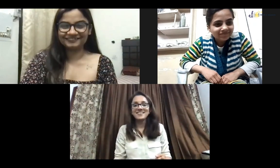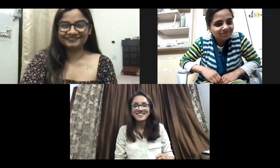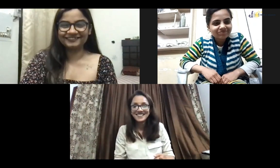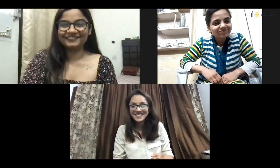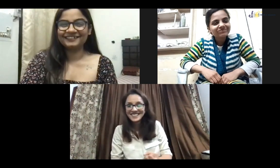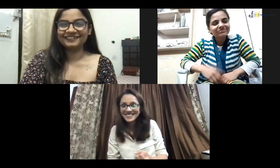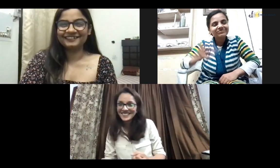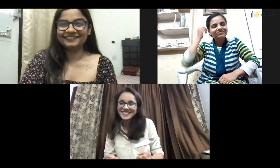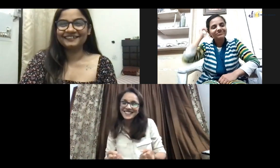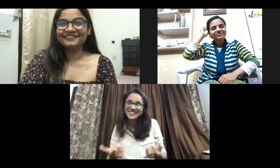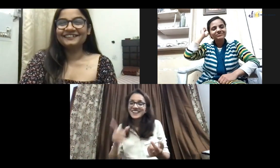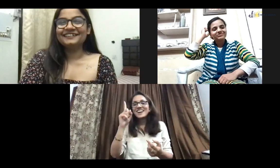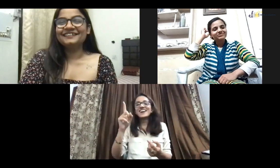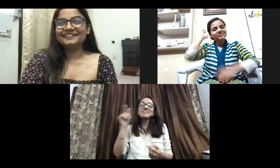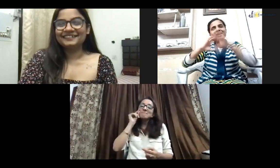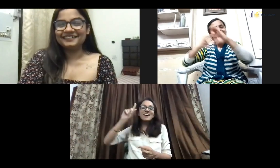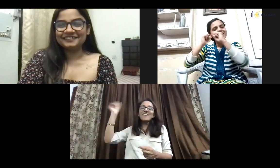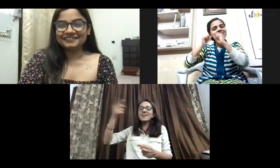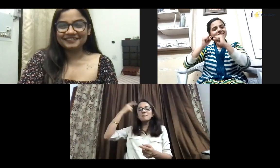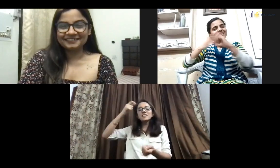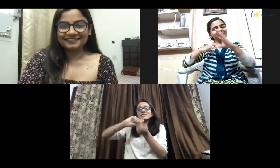will remove that particular thing